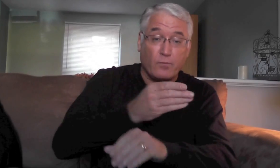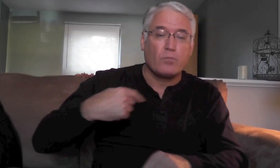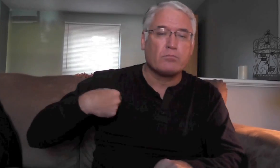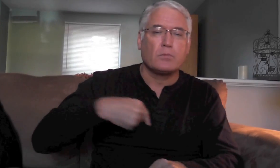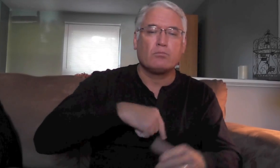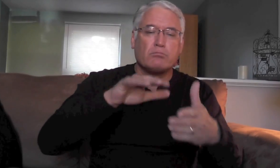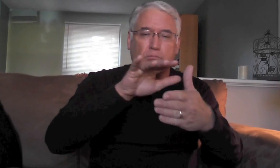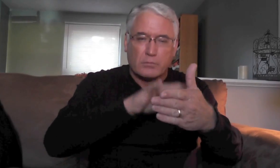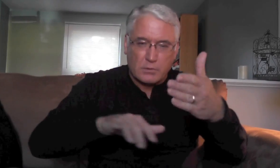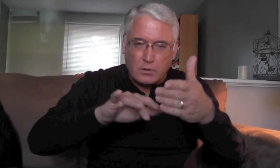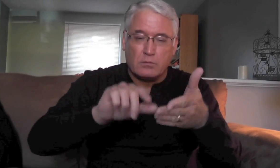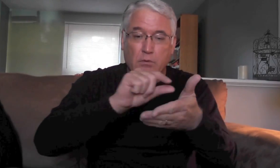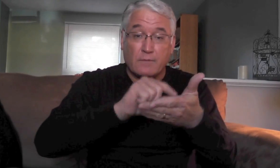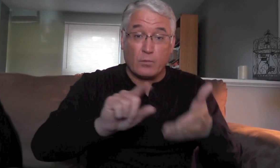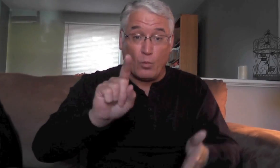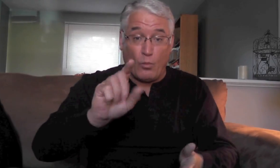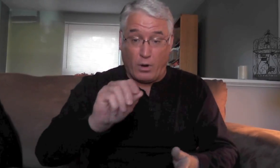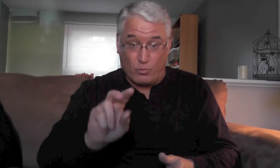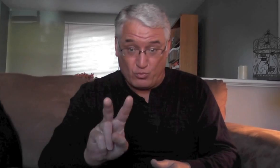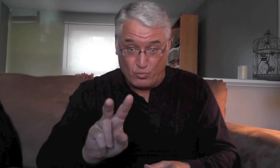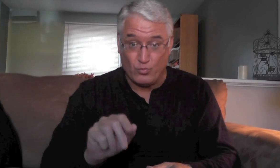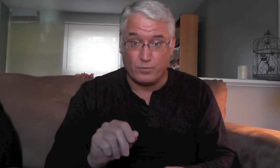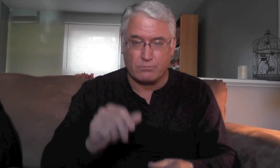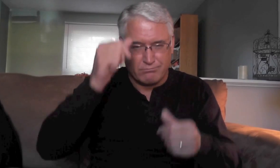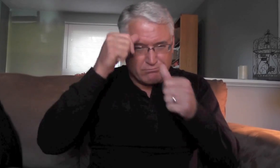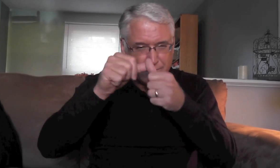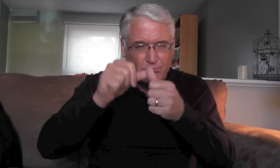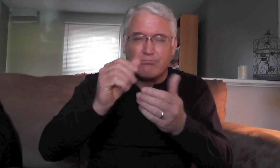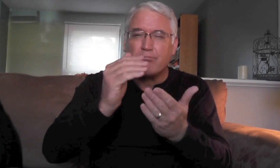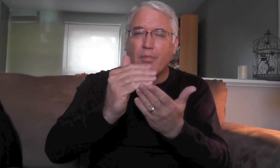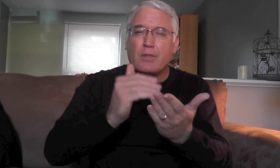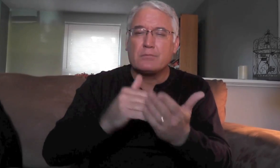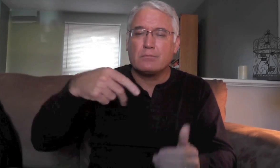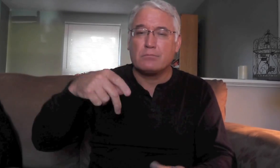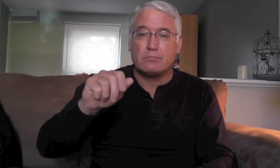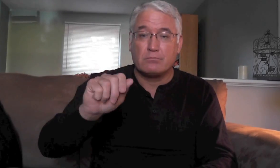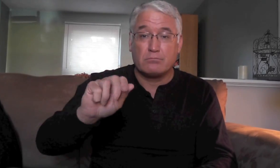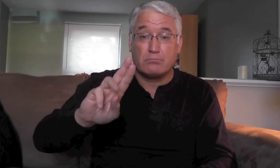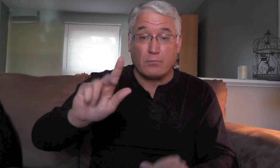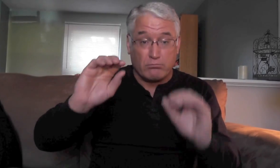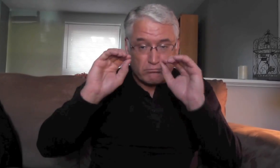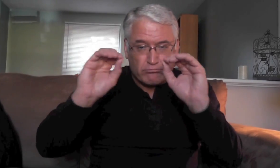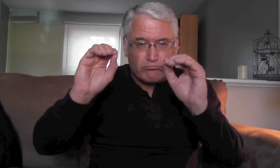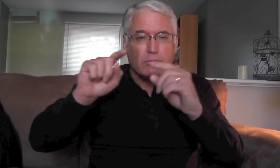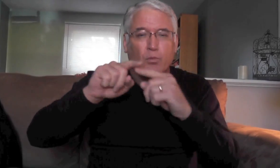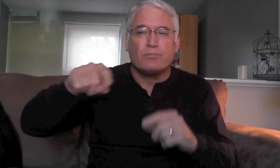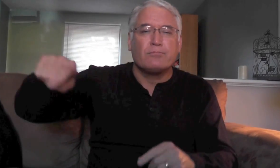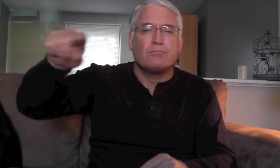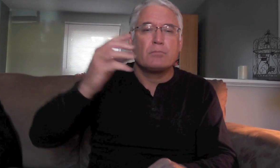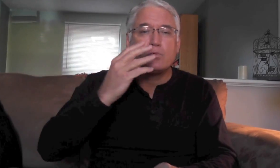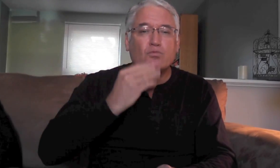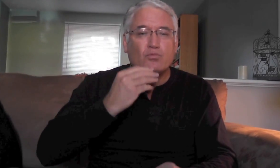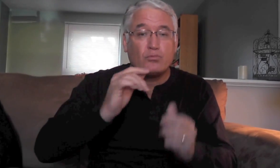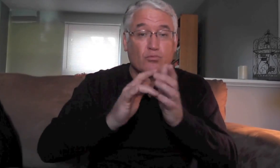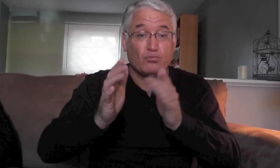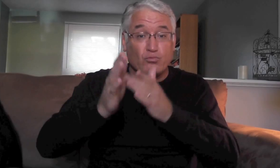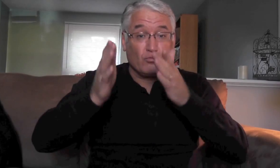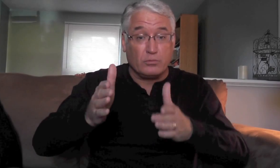First, before we start studying verses 1 and 2 of chapter 3, I want us to remember the lesson that Paul taught us in chapter